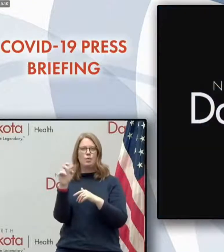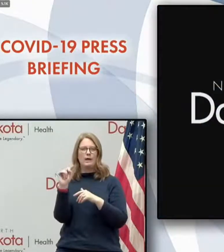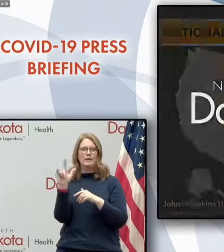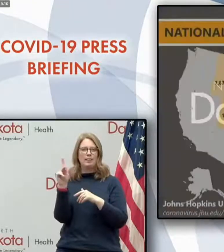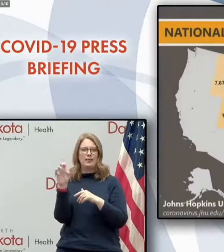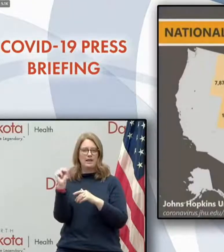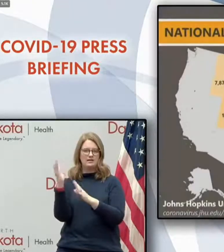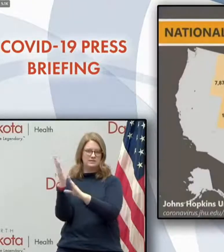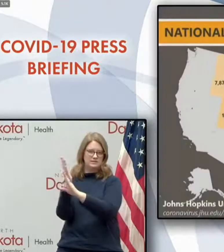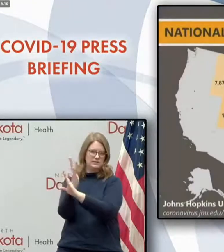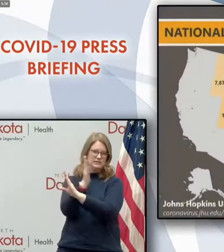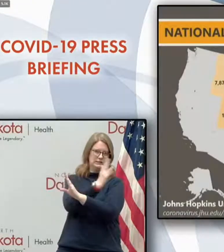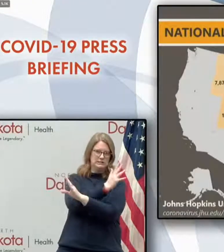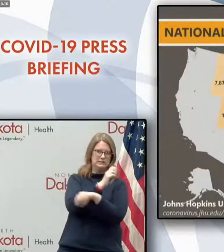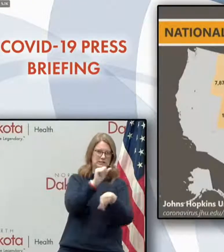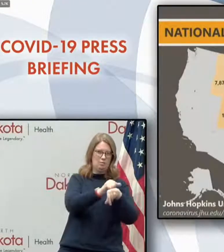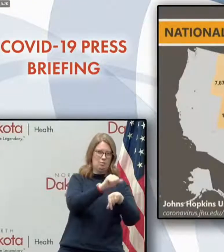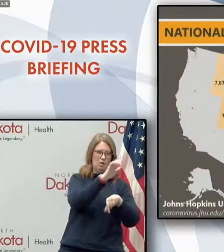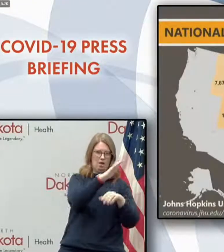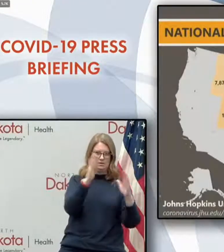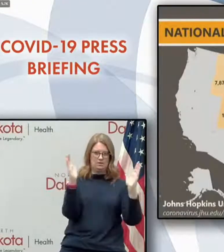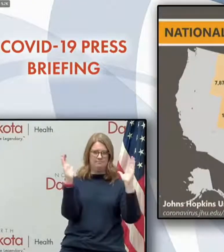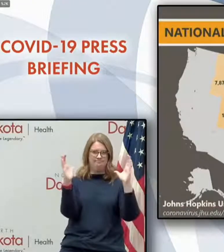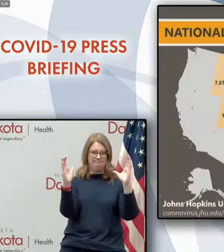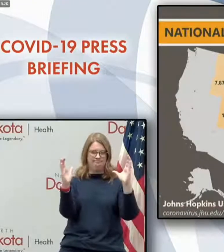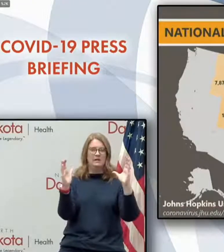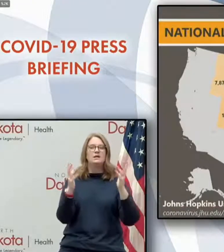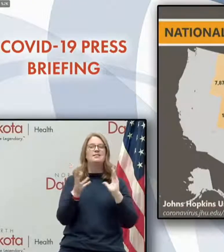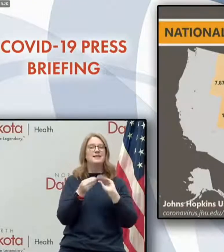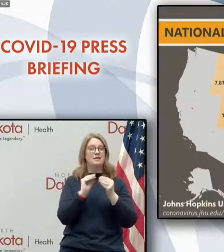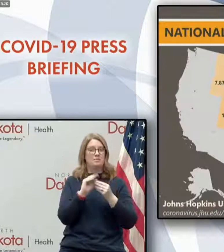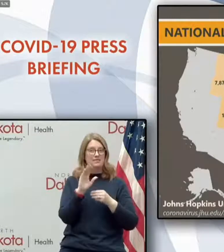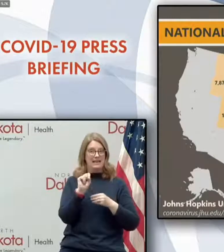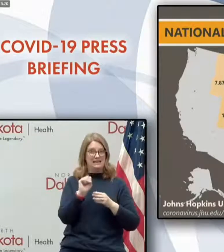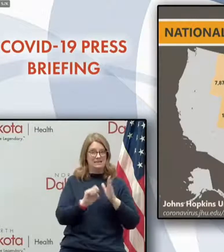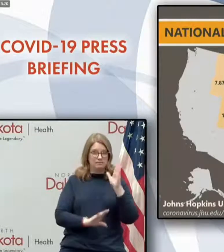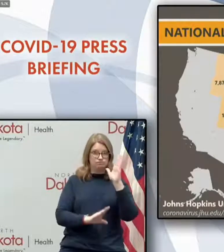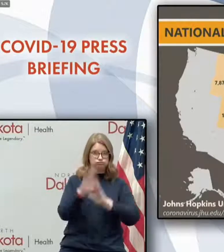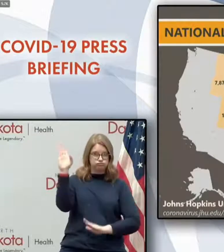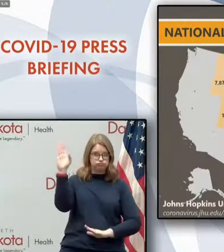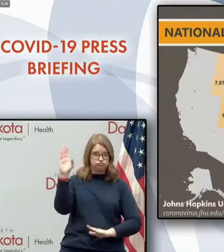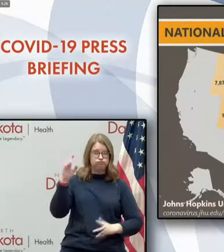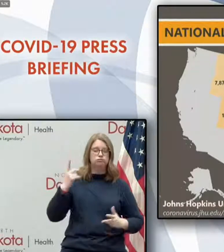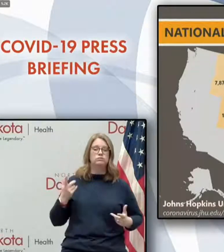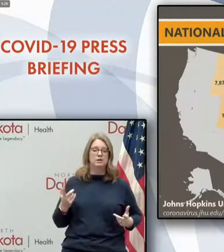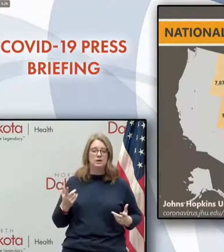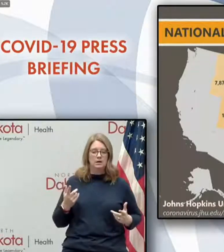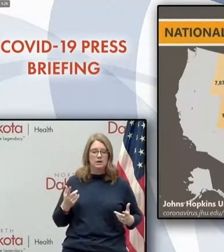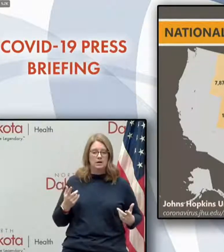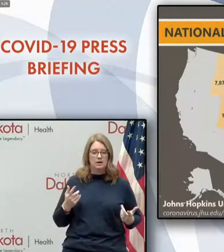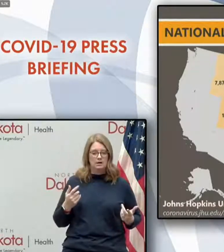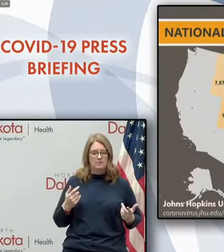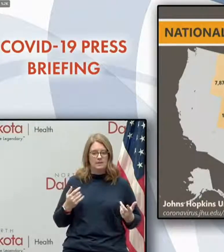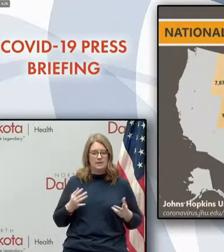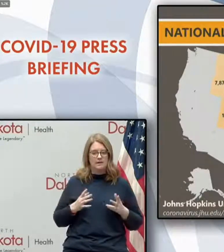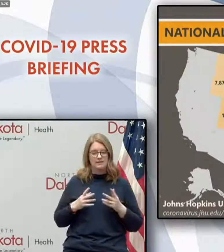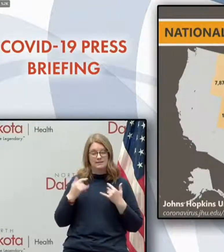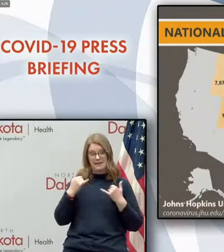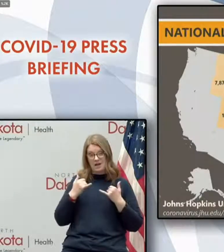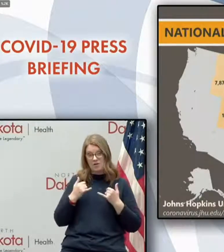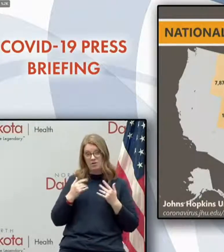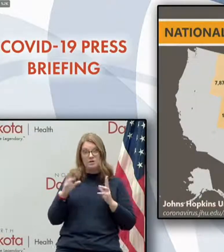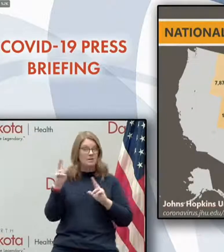and first in terms of the number of cases. And this is, again, has been discussed as people move